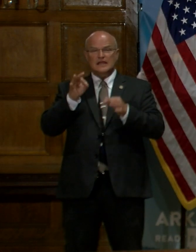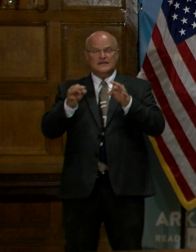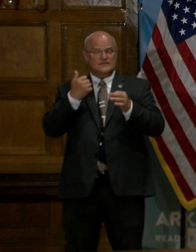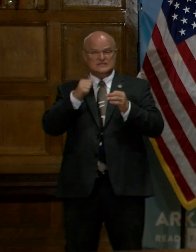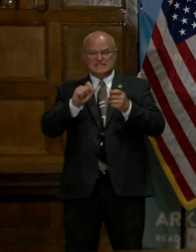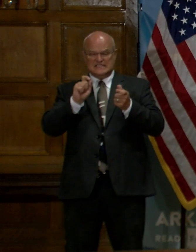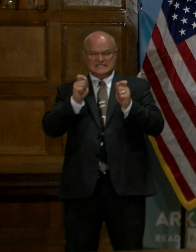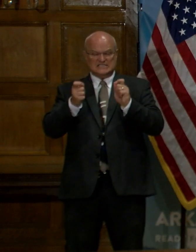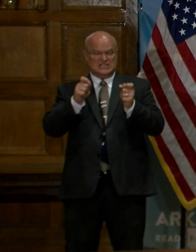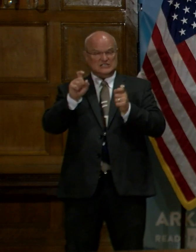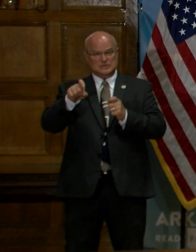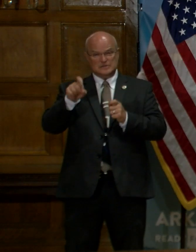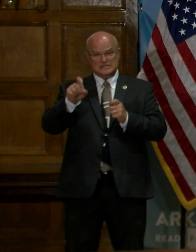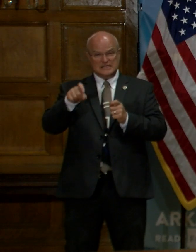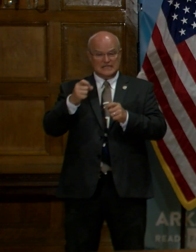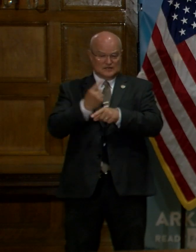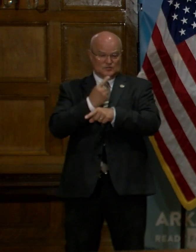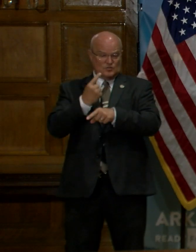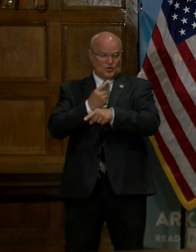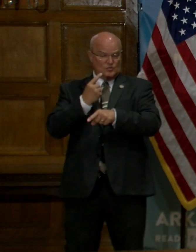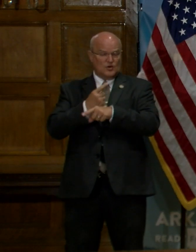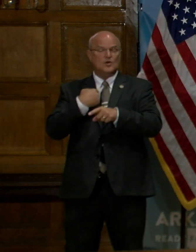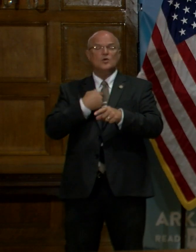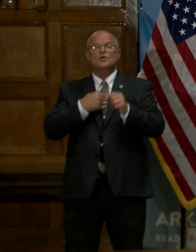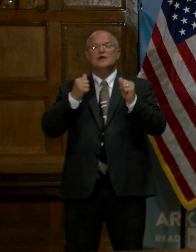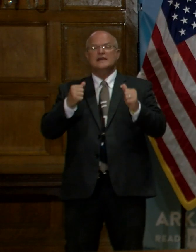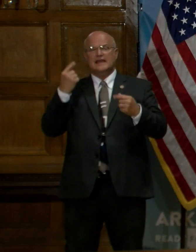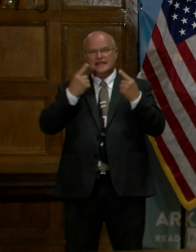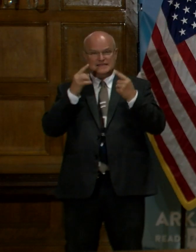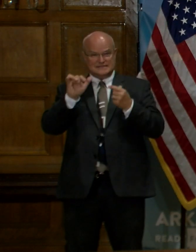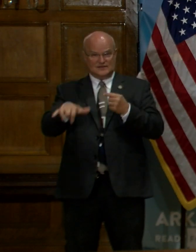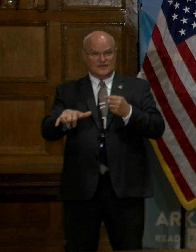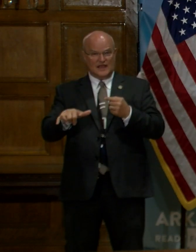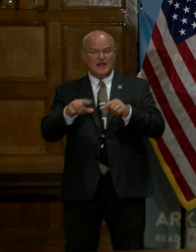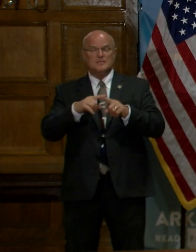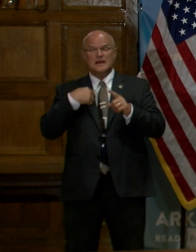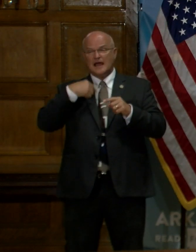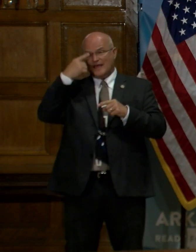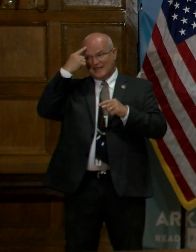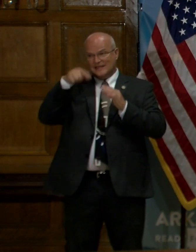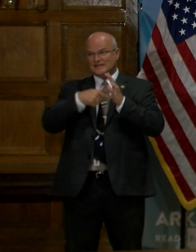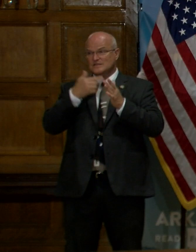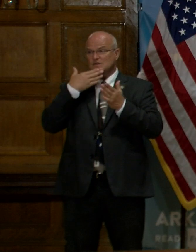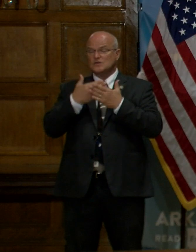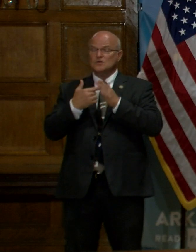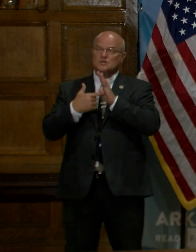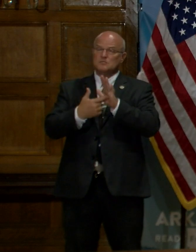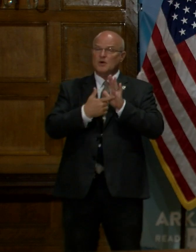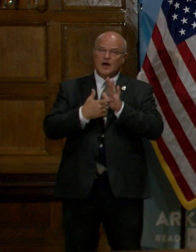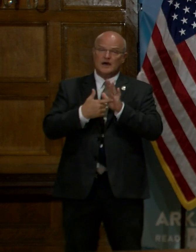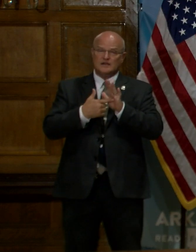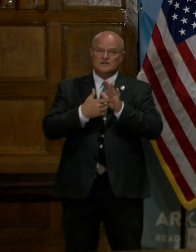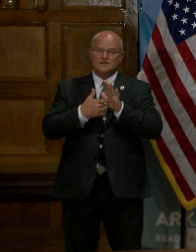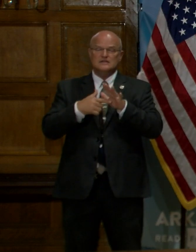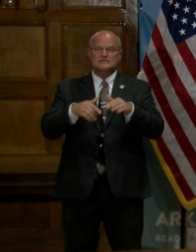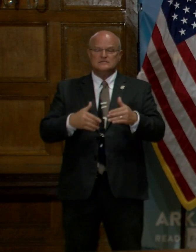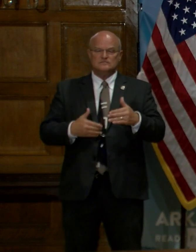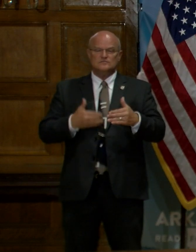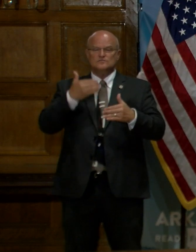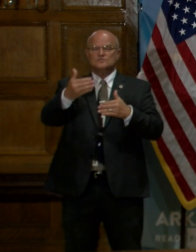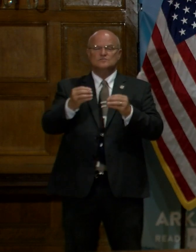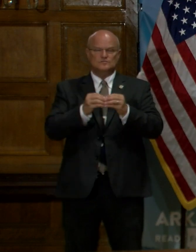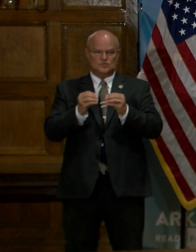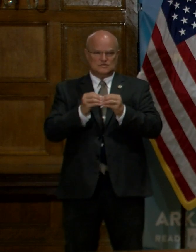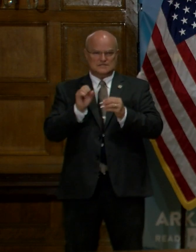some adjustments that are appropriate, we can consider those, but I think this is a good model ordinance to take it a step